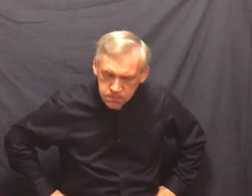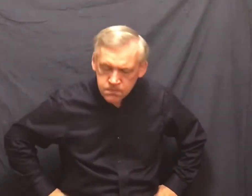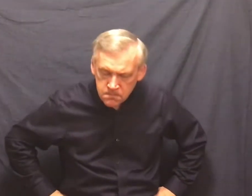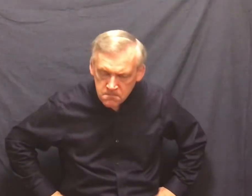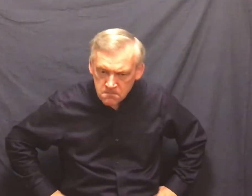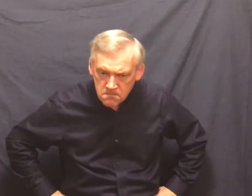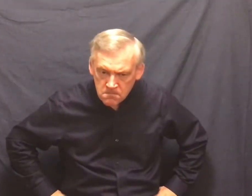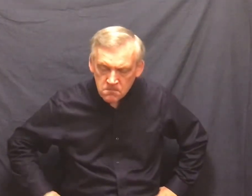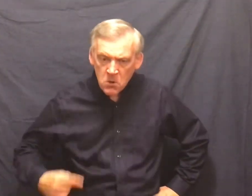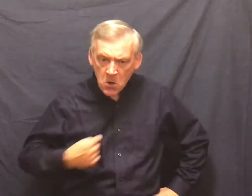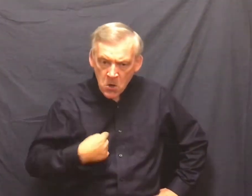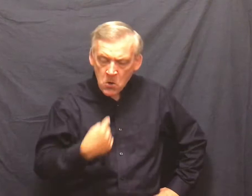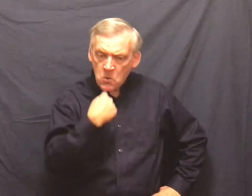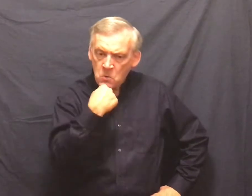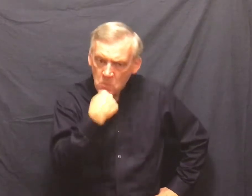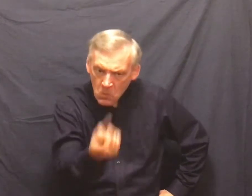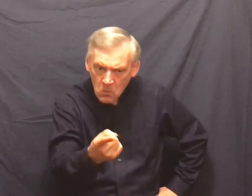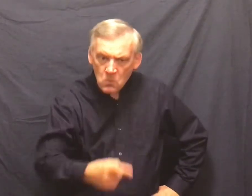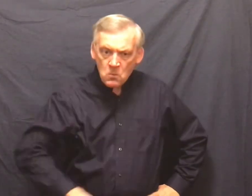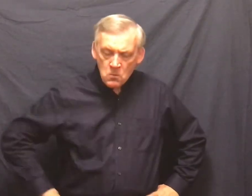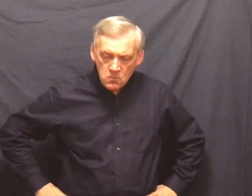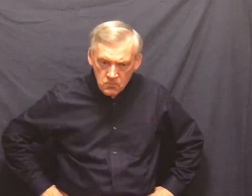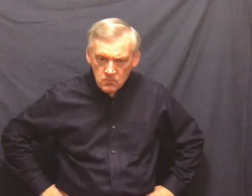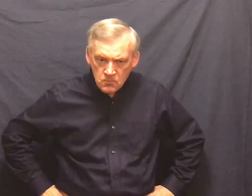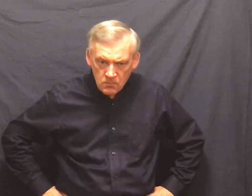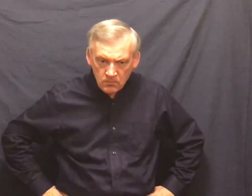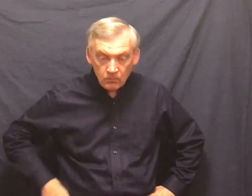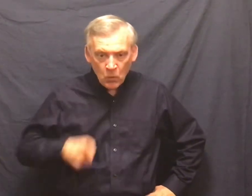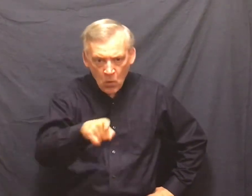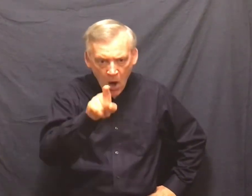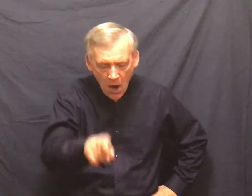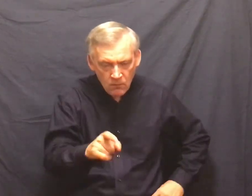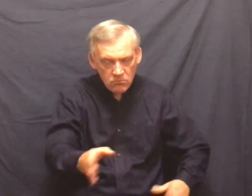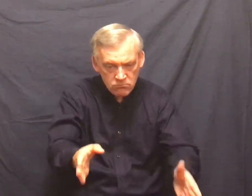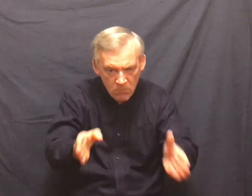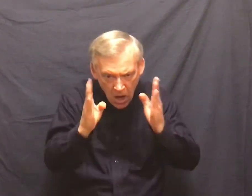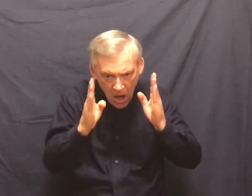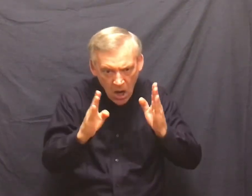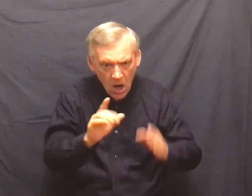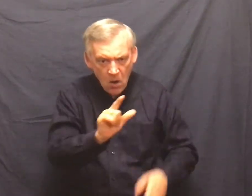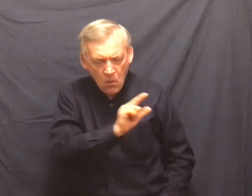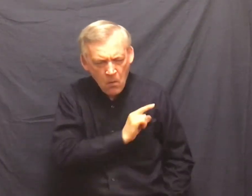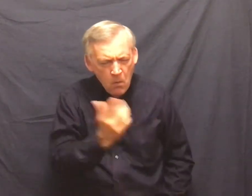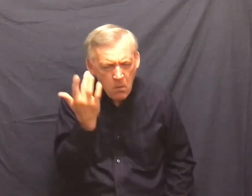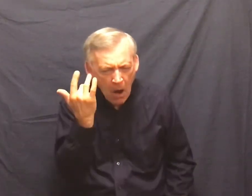"I told you. Mind George, because he's such a nice fella and good to you.